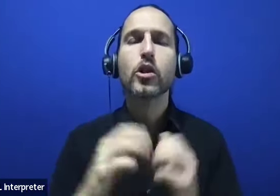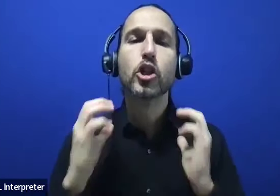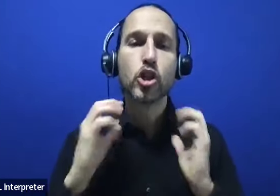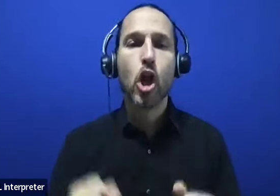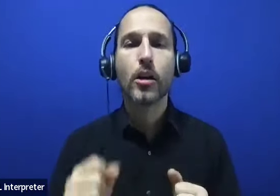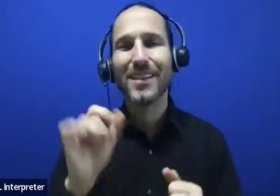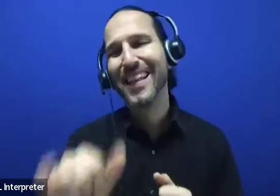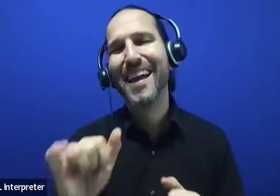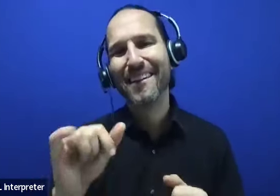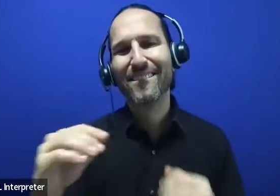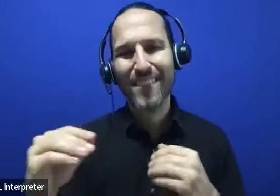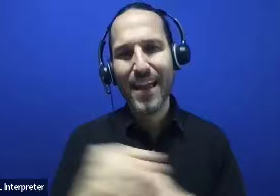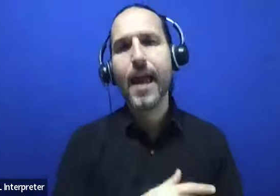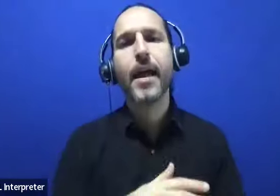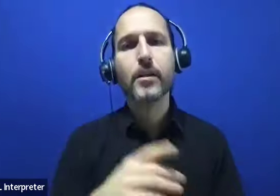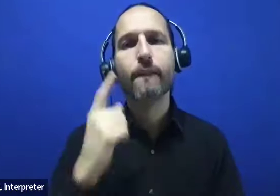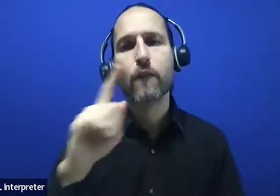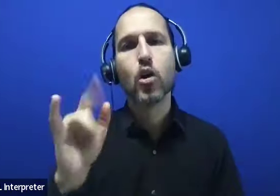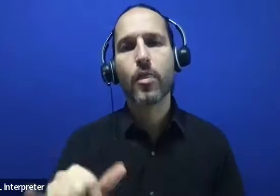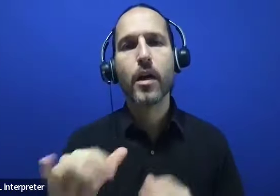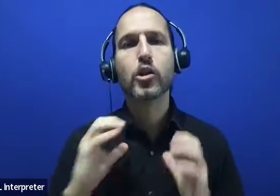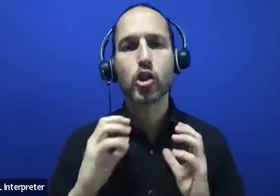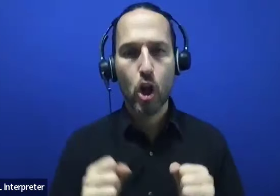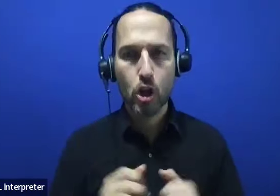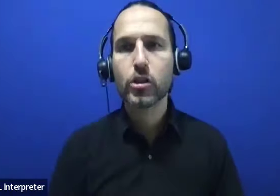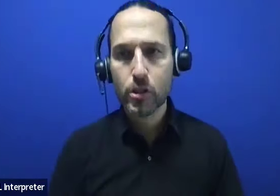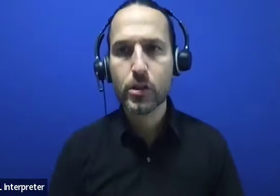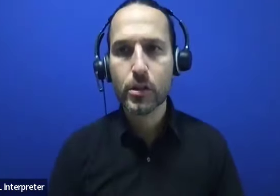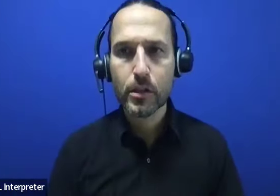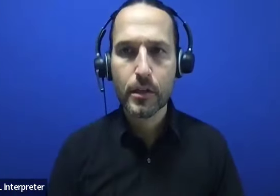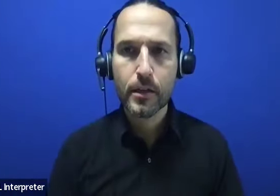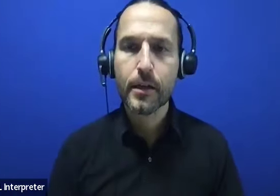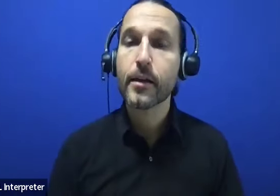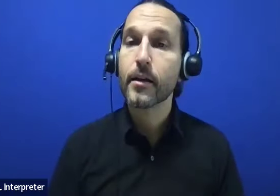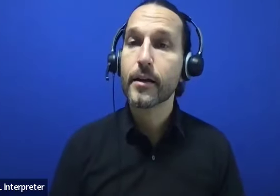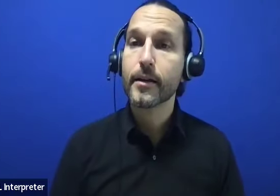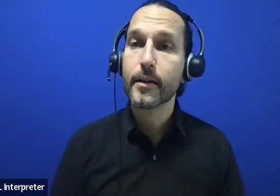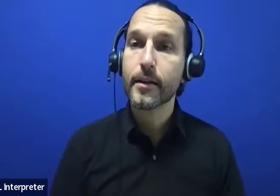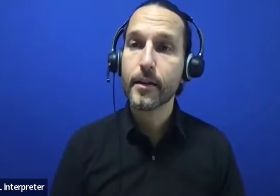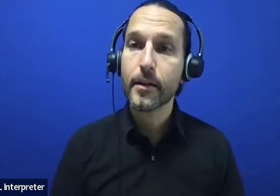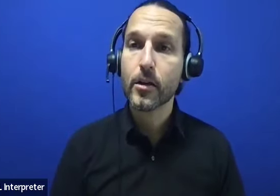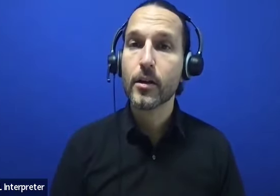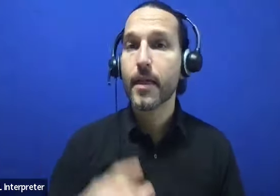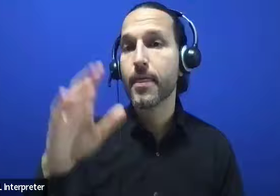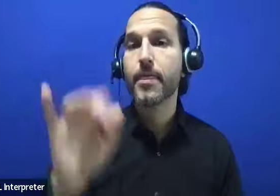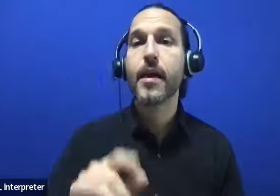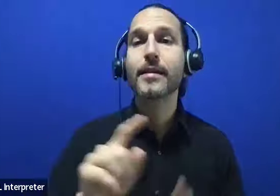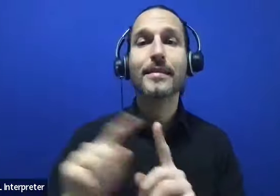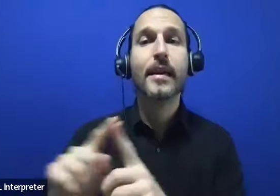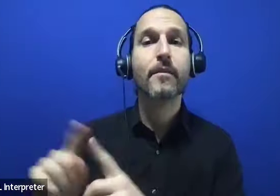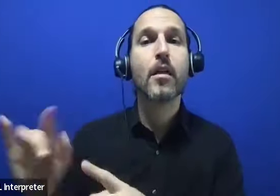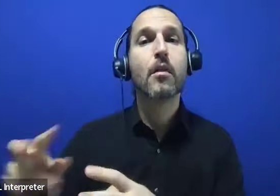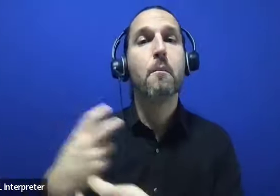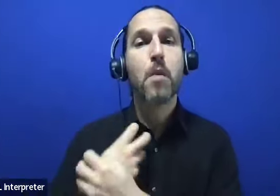both of these can be very much impacted in charge. In fact, they said, should the temporal bone anomalies be added to the